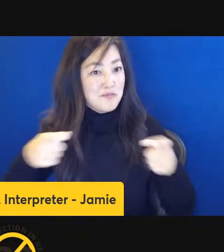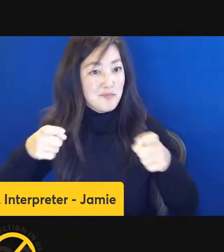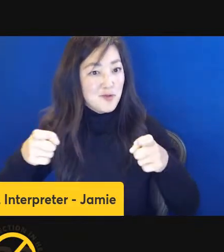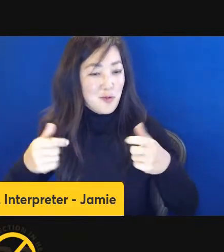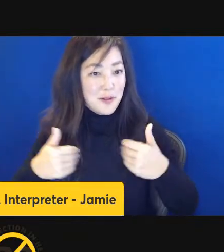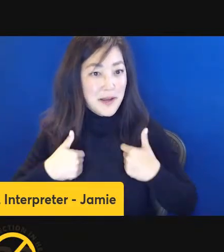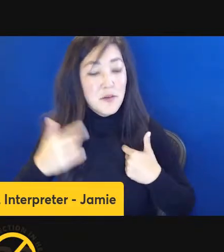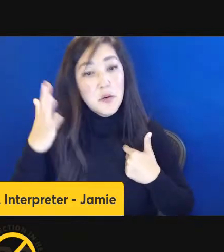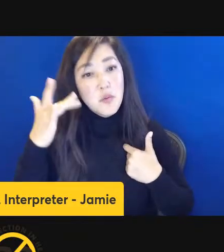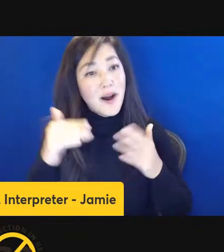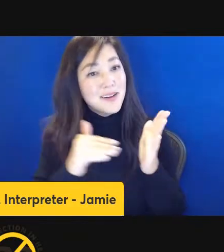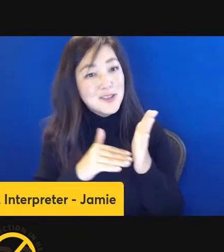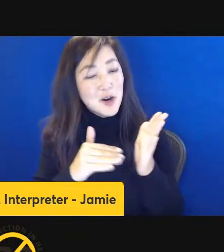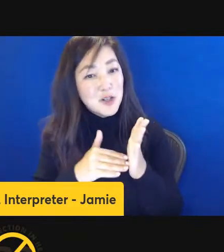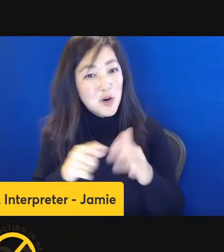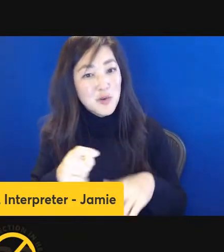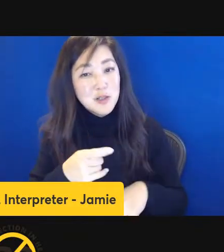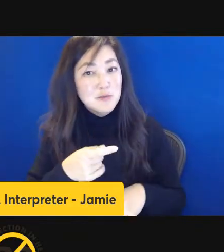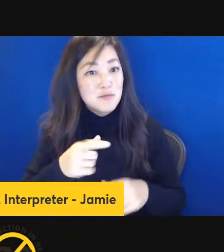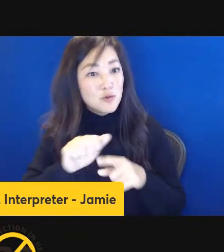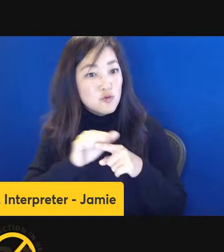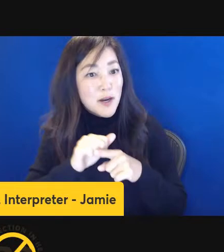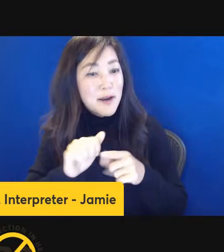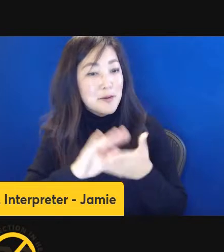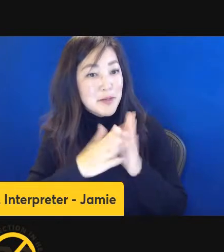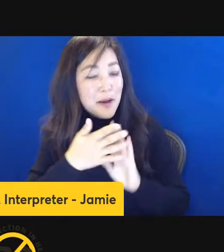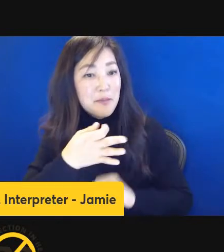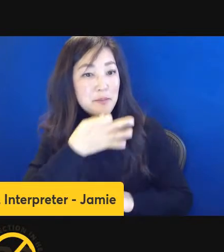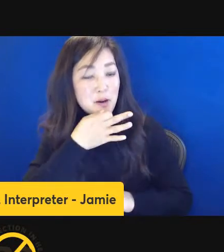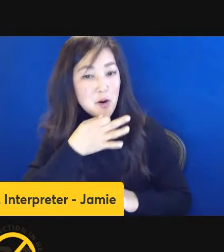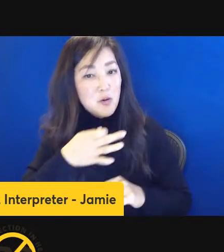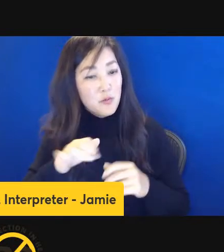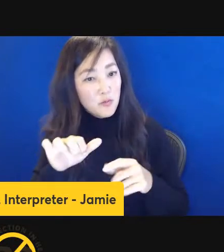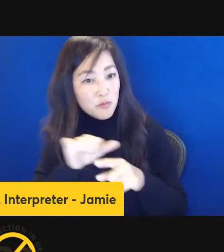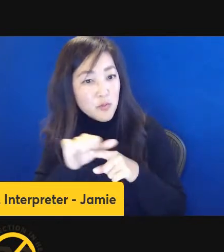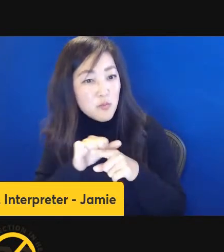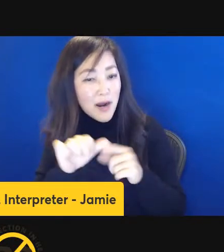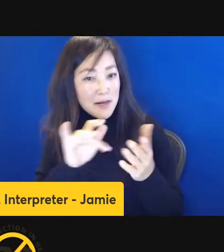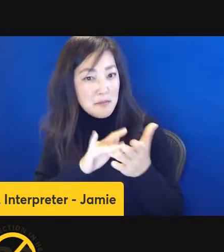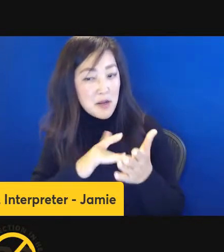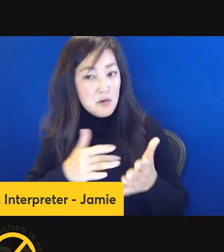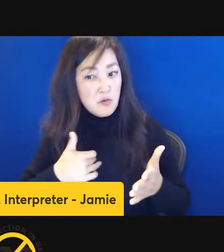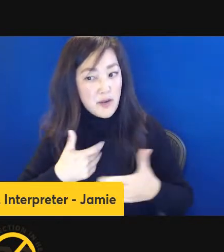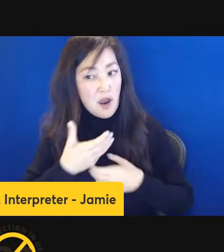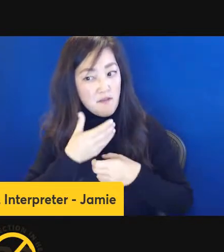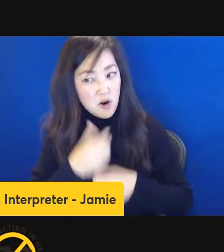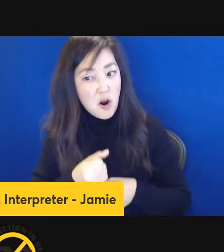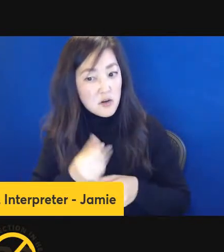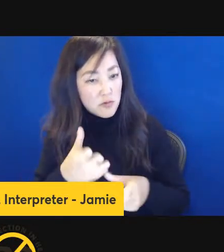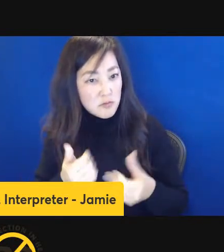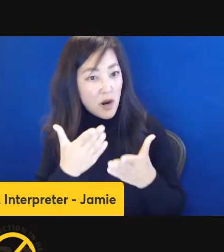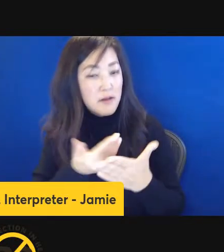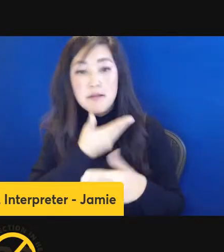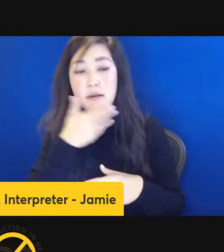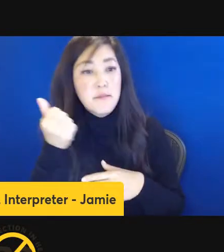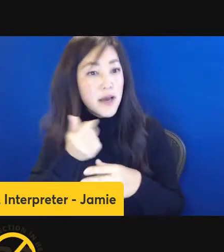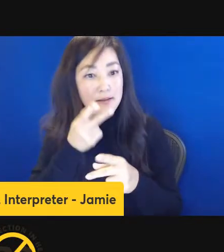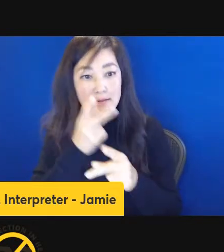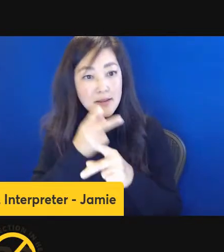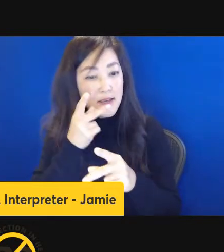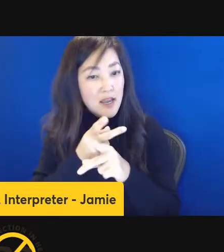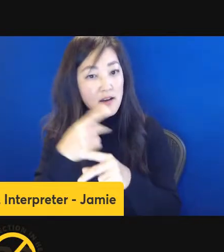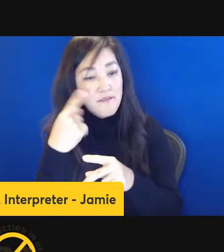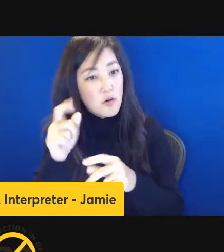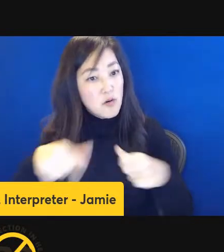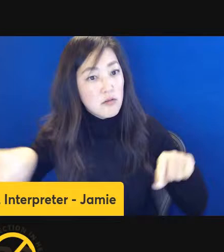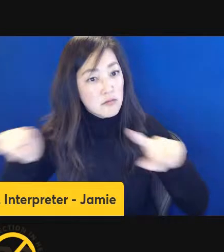as physicians, we're trained to be experts. And we practice medicine with the confidence that we're offering the very best of care for